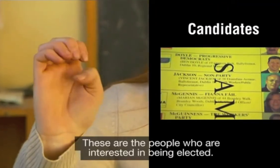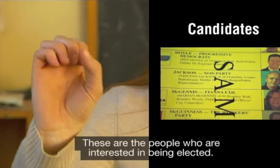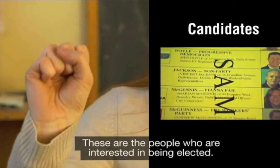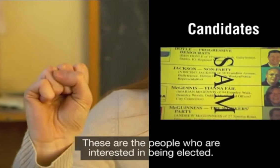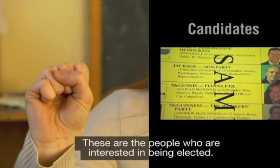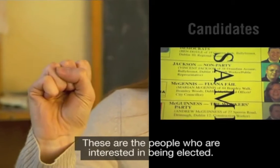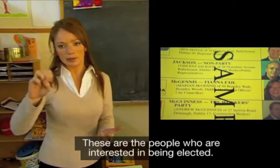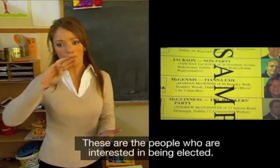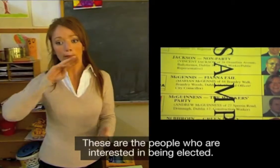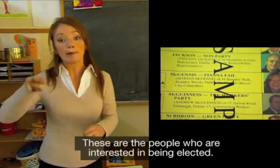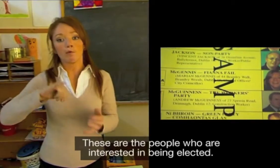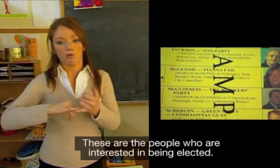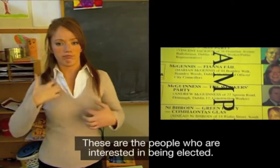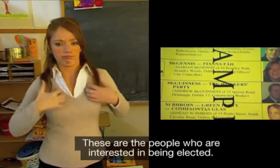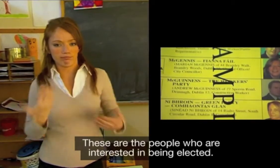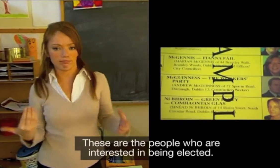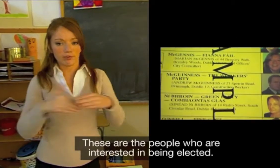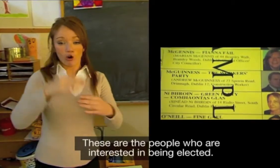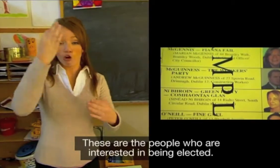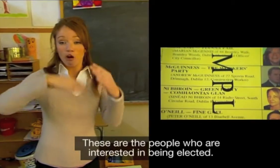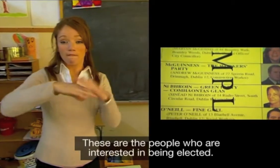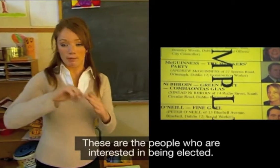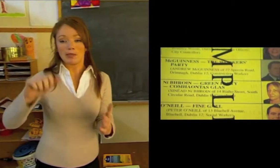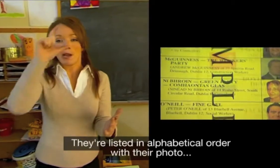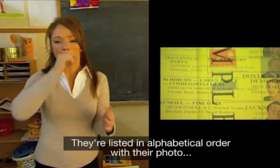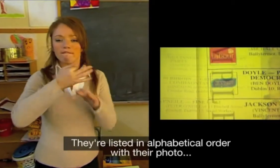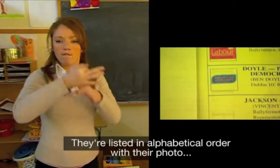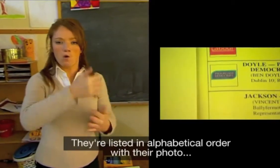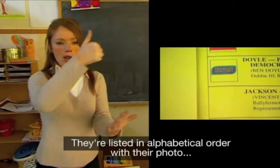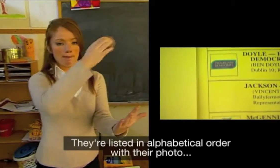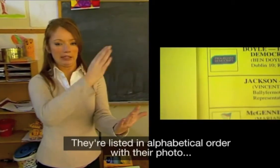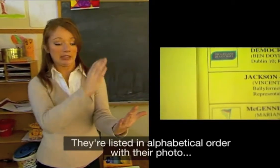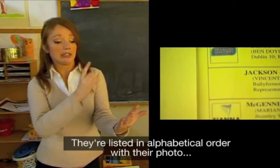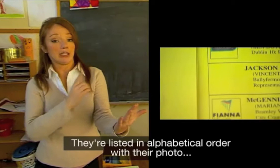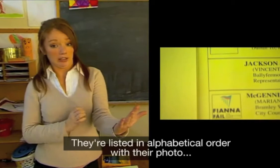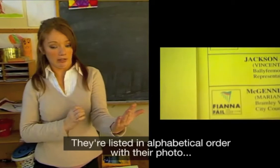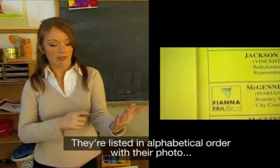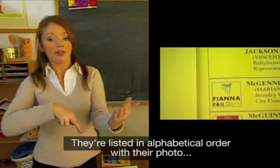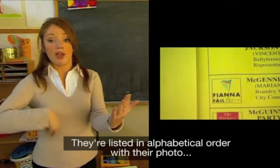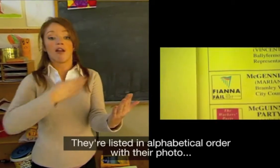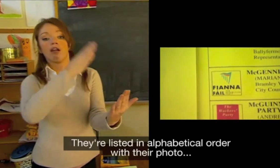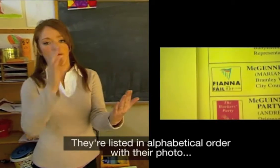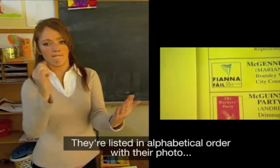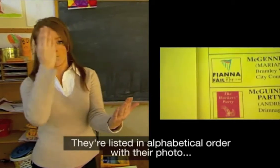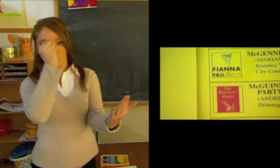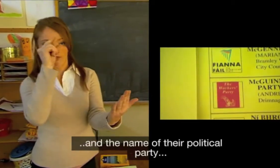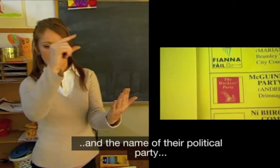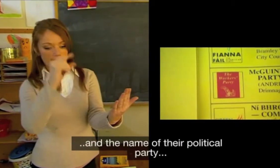These are the people who are interested in being elected. They're listed in alphabetical order with their photograph and the name of their political